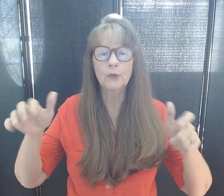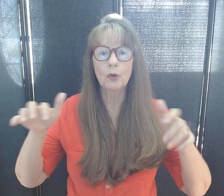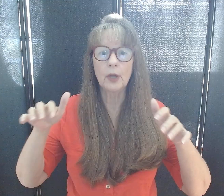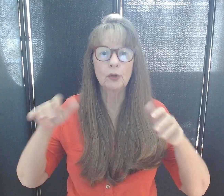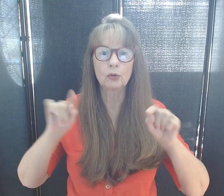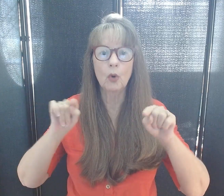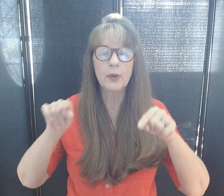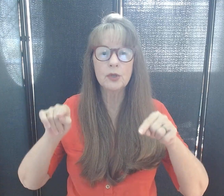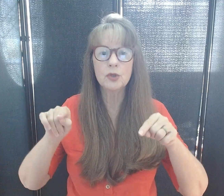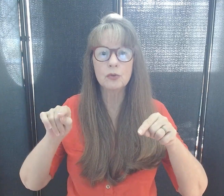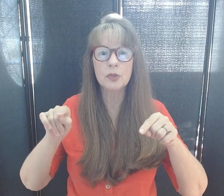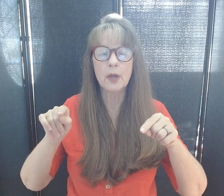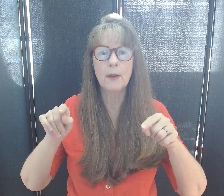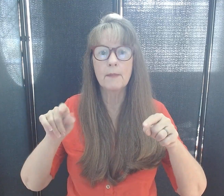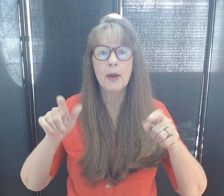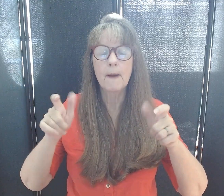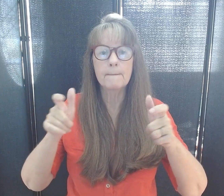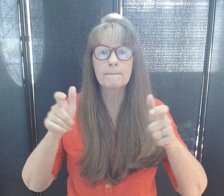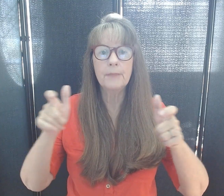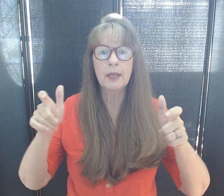like you're going to some big